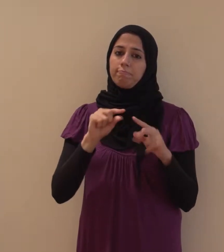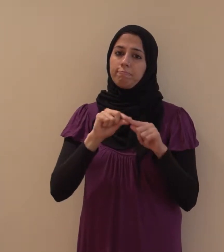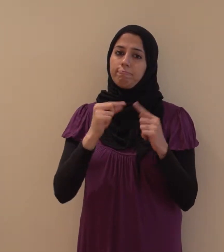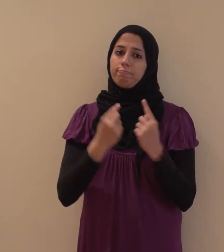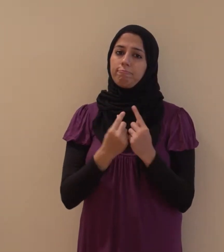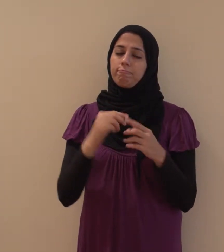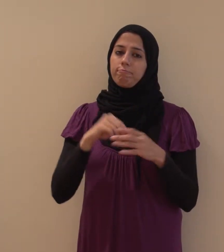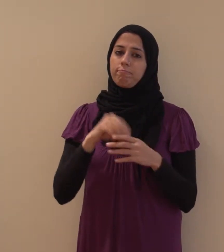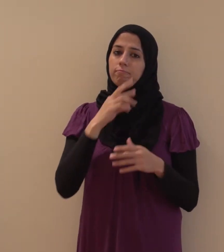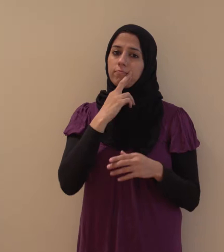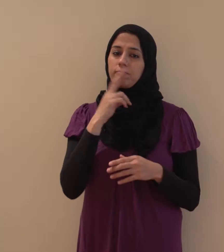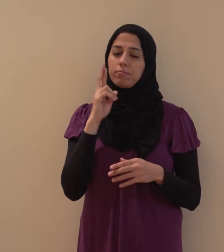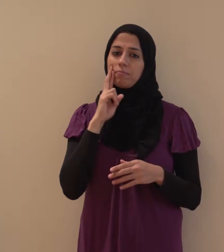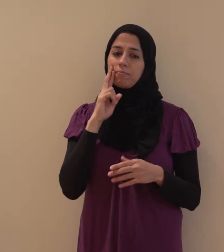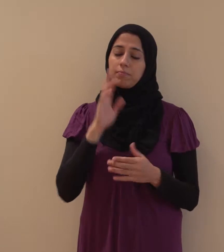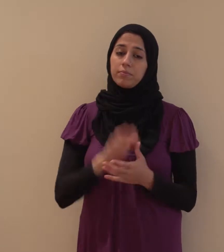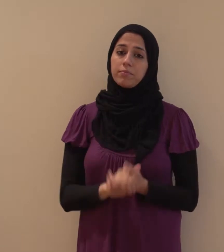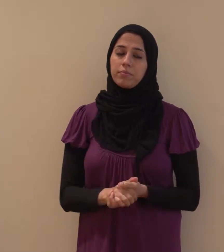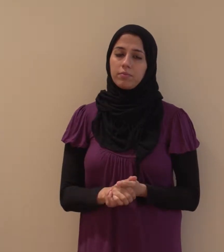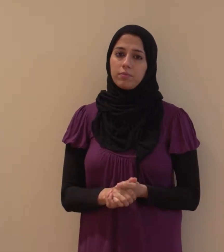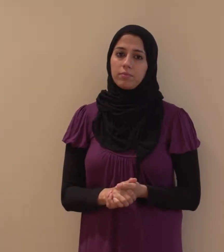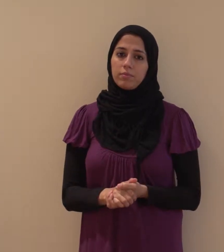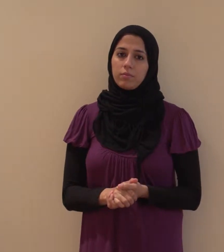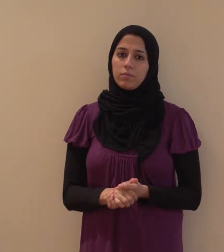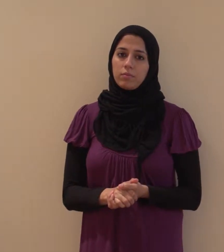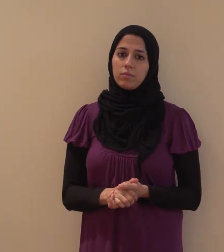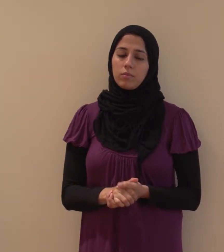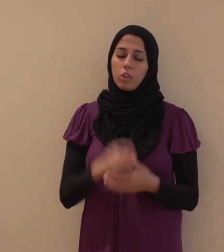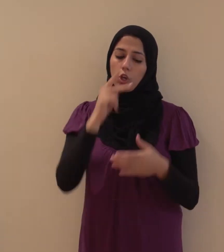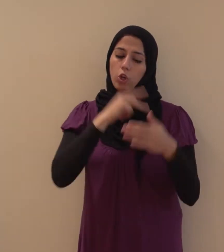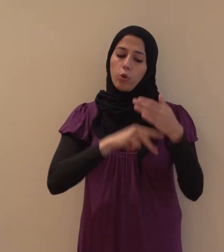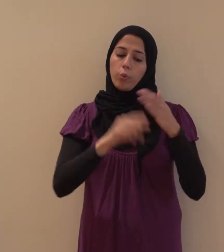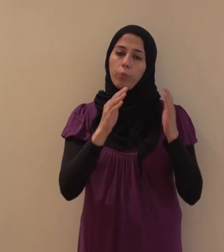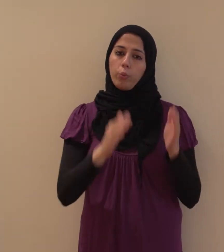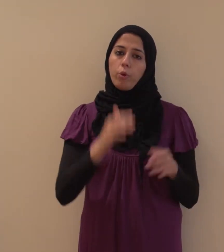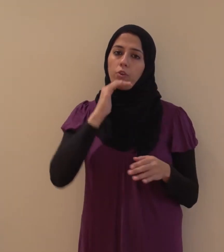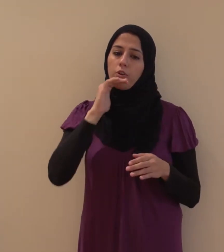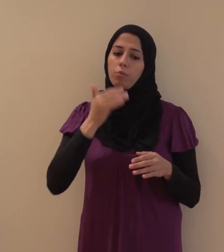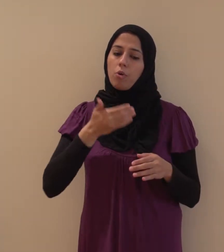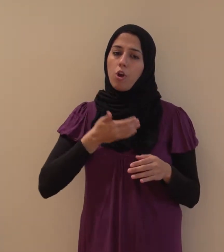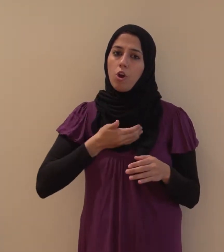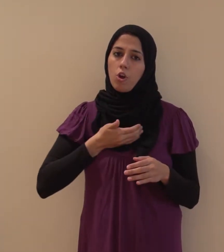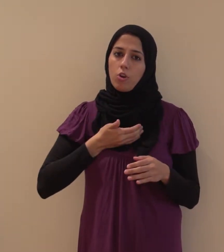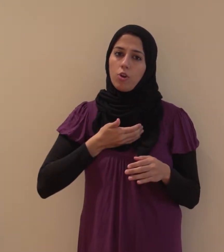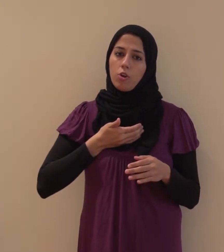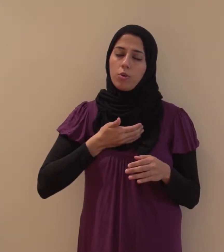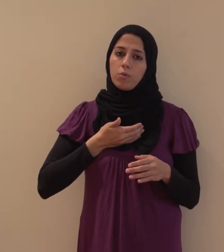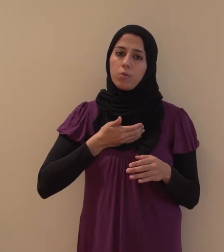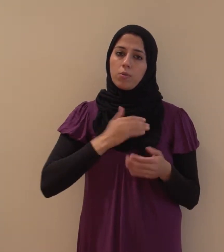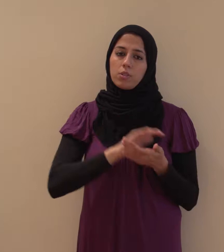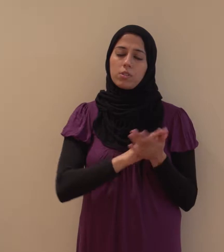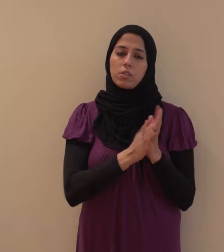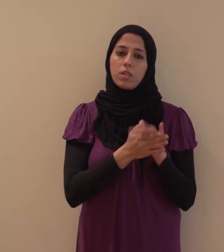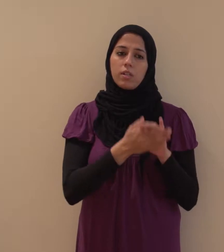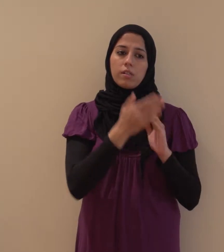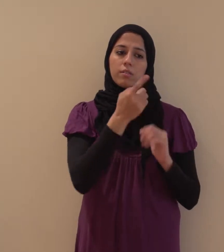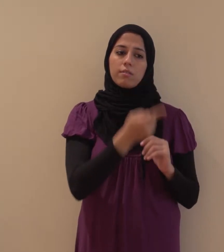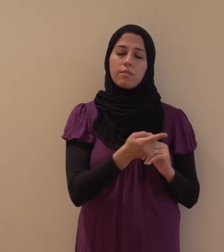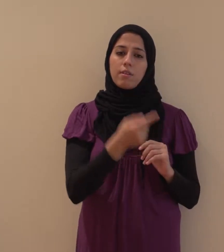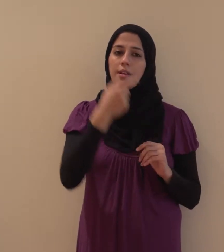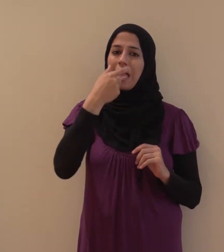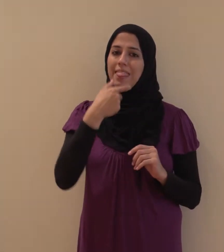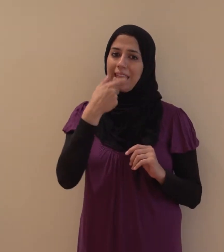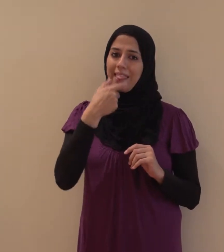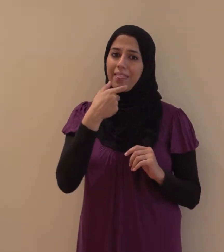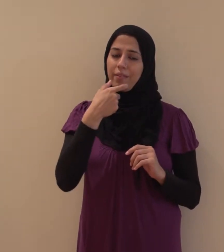Allah's Messenger sallallahu alaihi wasallam has mentioned in a hadith where he says that Allah subhanahu wa ta'ala says, O